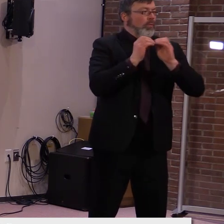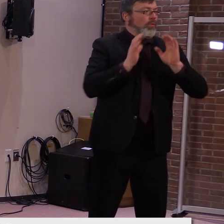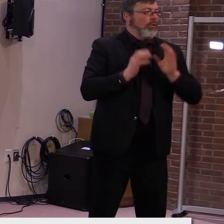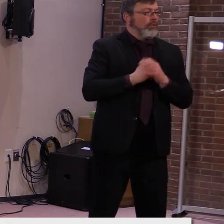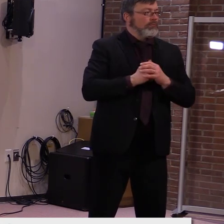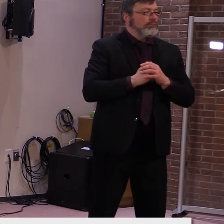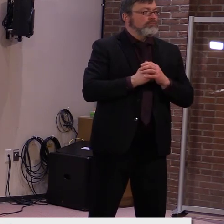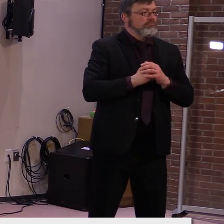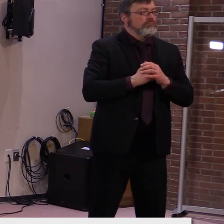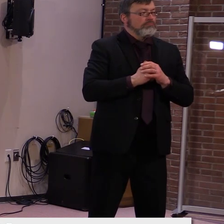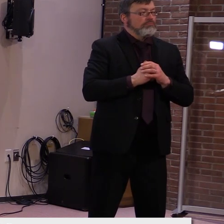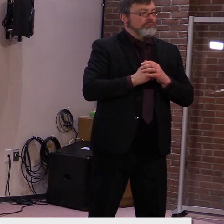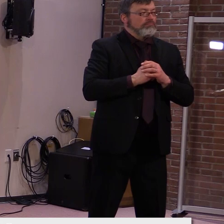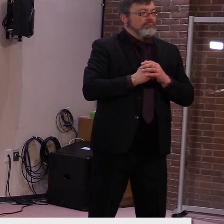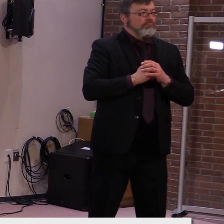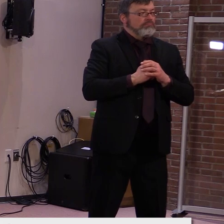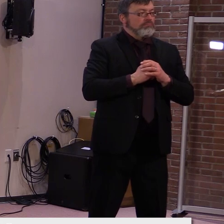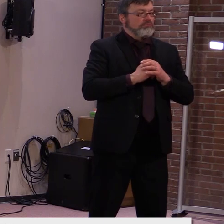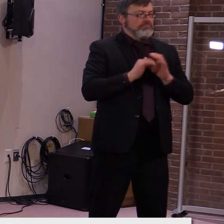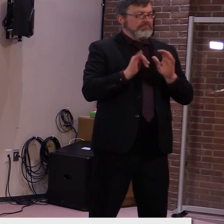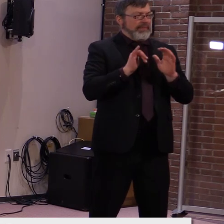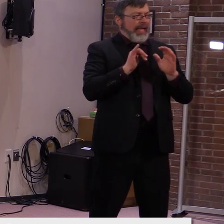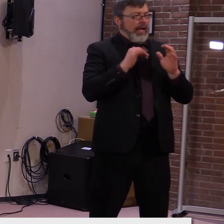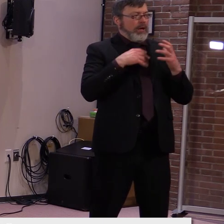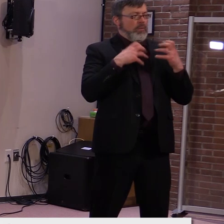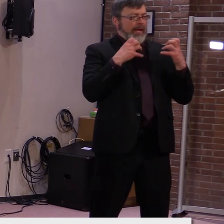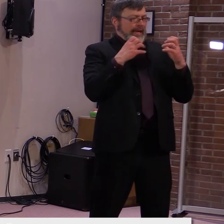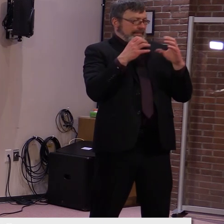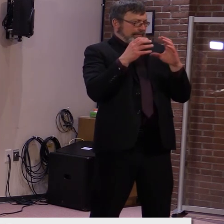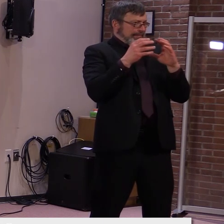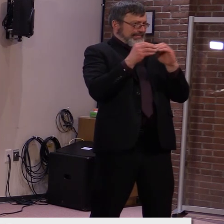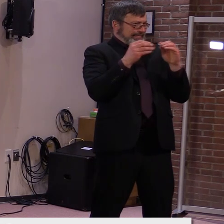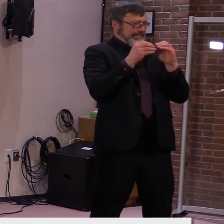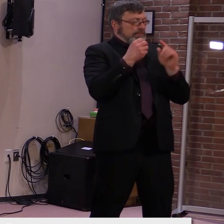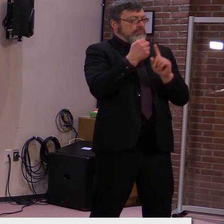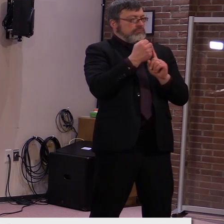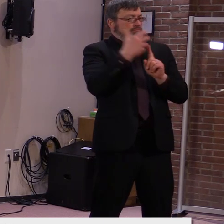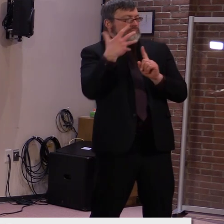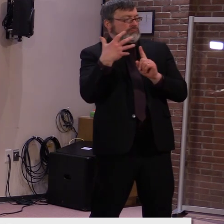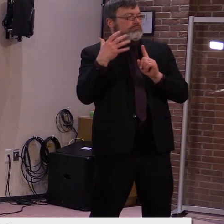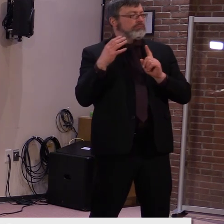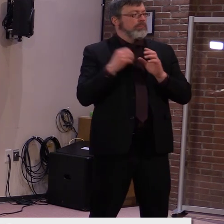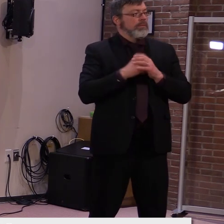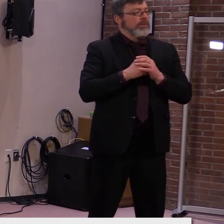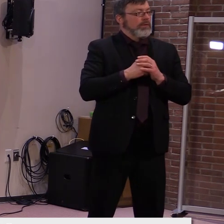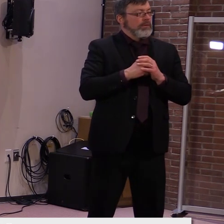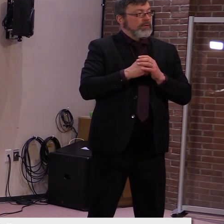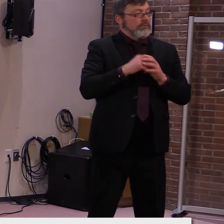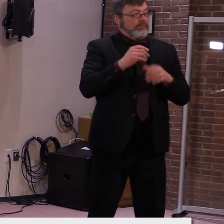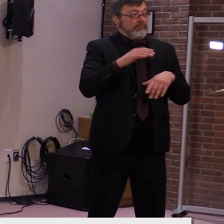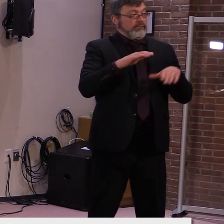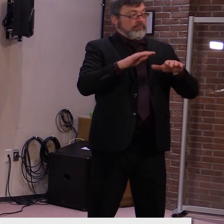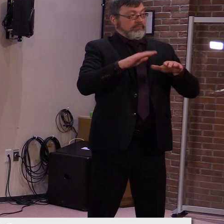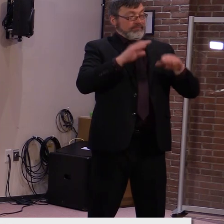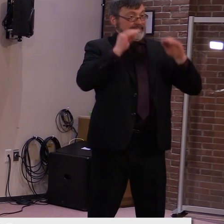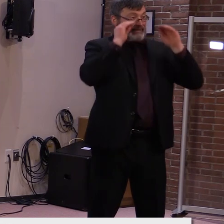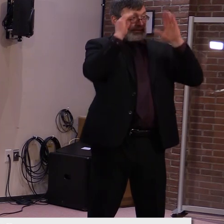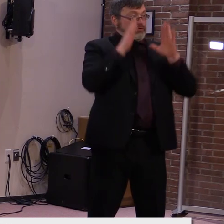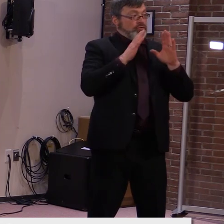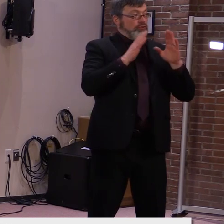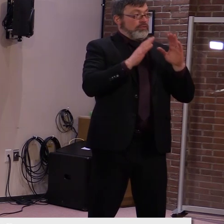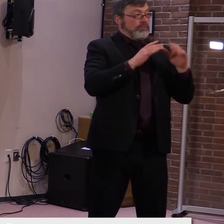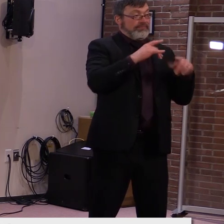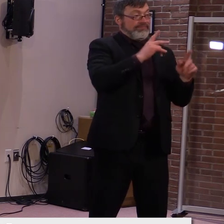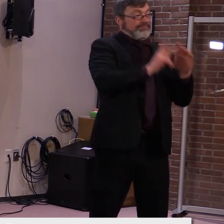committee, community and regulated childcare program staff will receive information on how